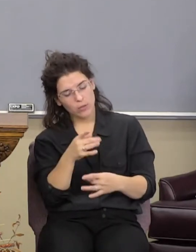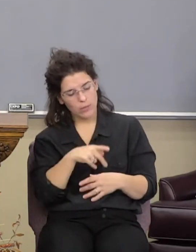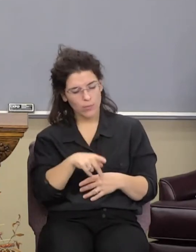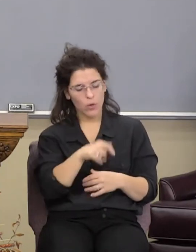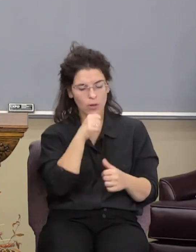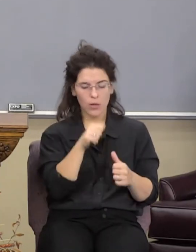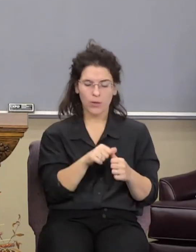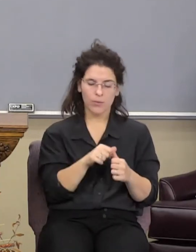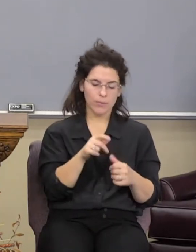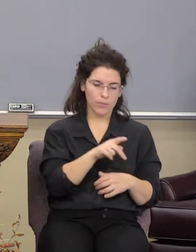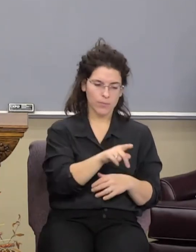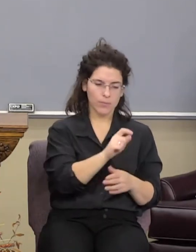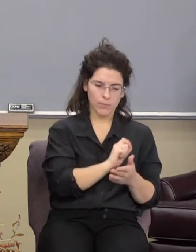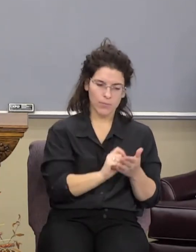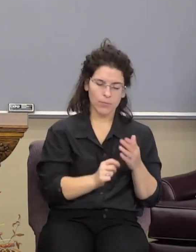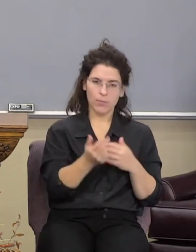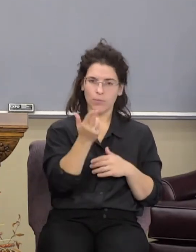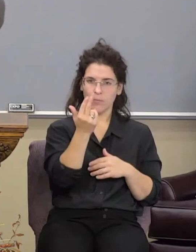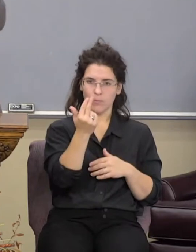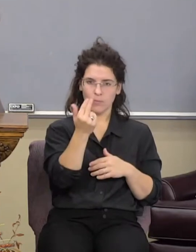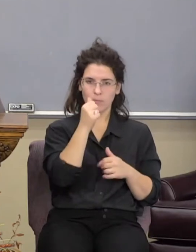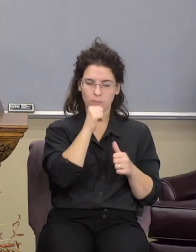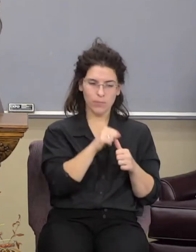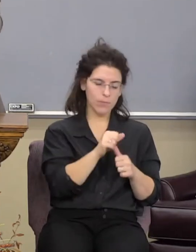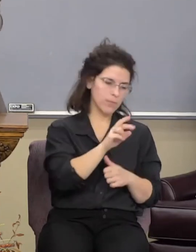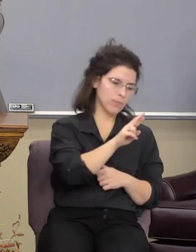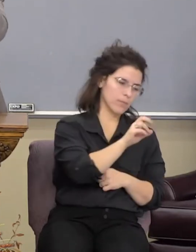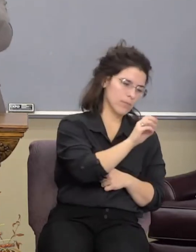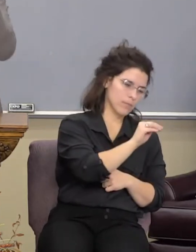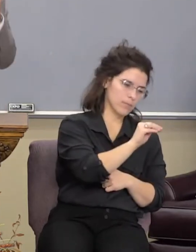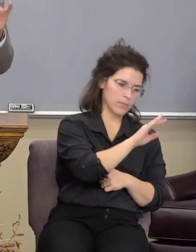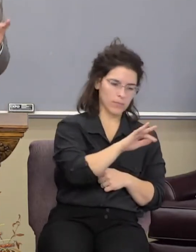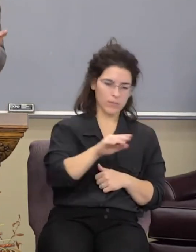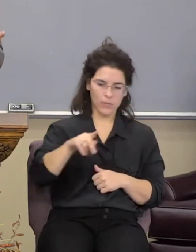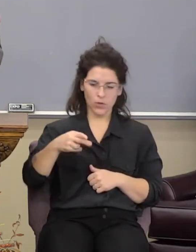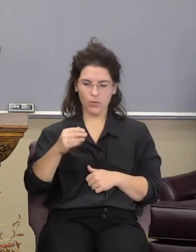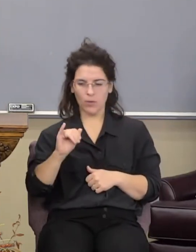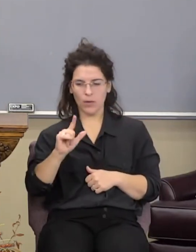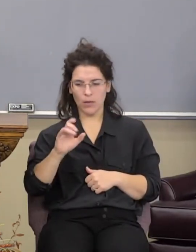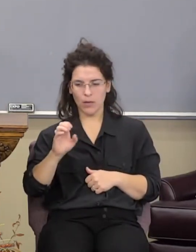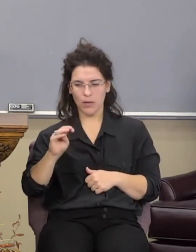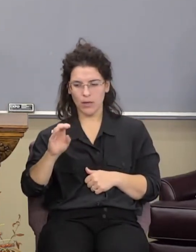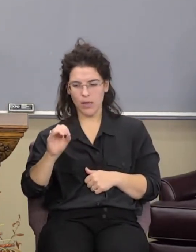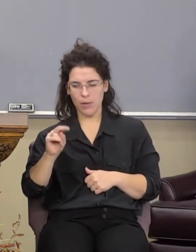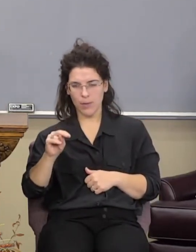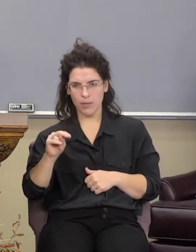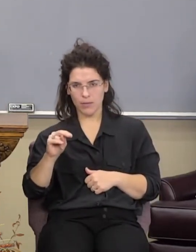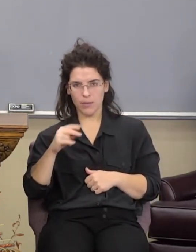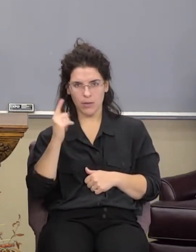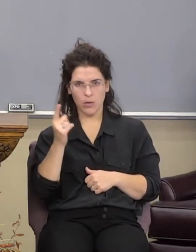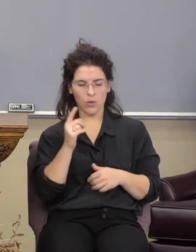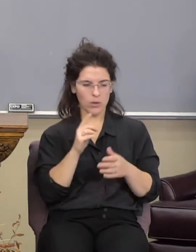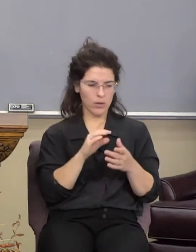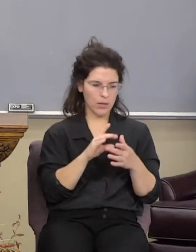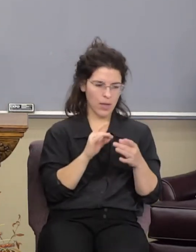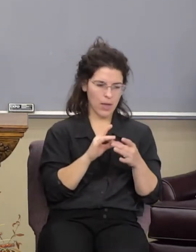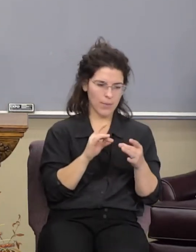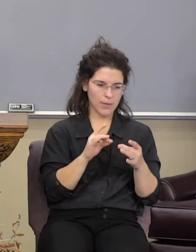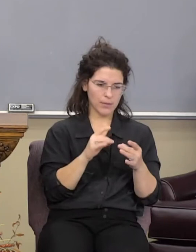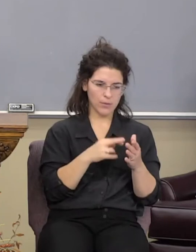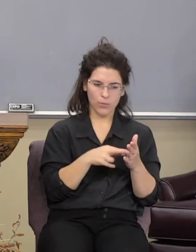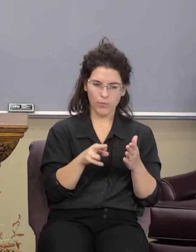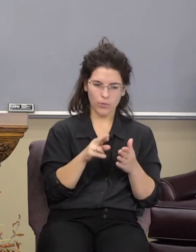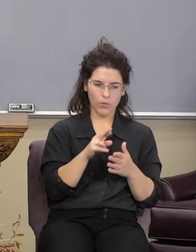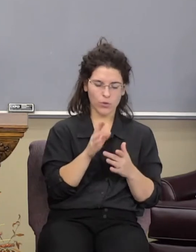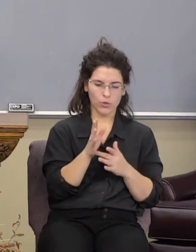wrote 13 letters, Romans through Philemon, and he only refers to the Lord Jesus Christ